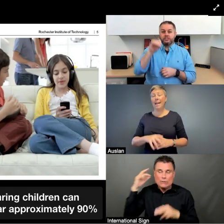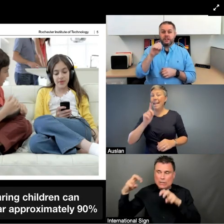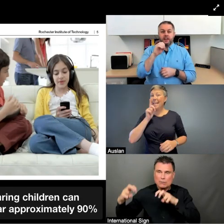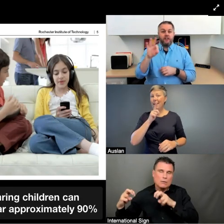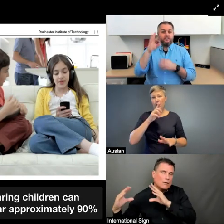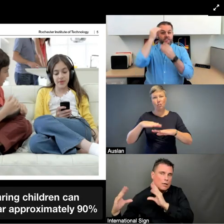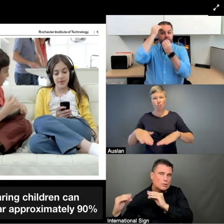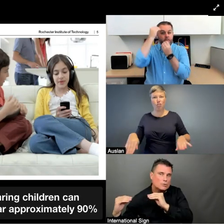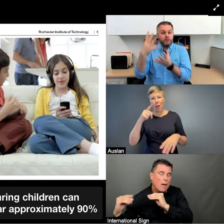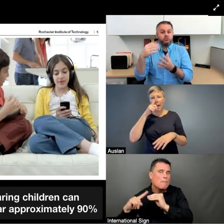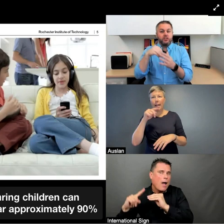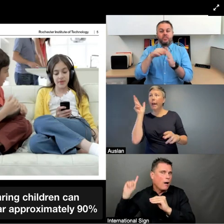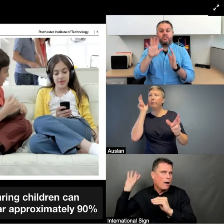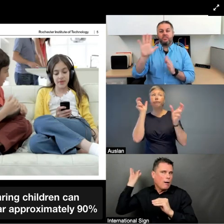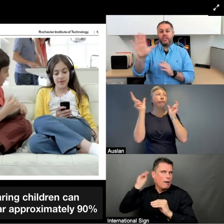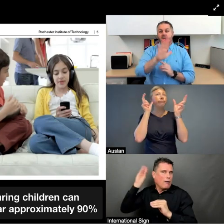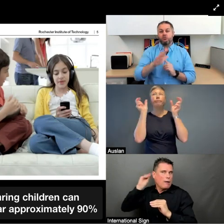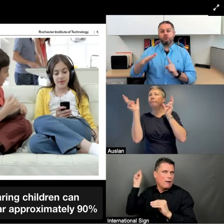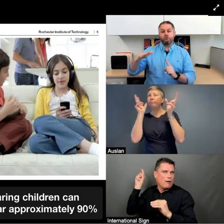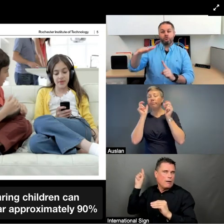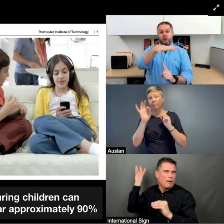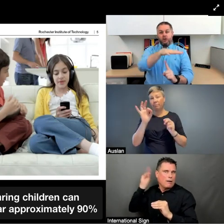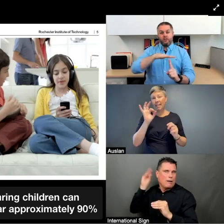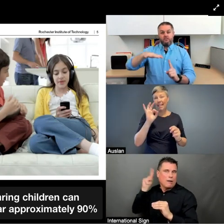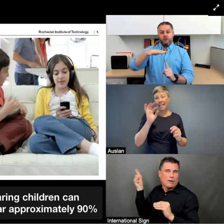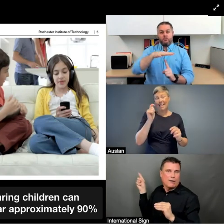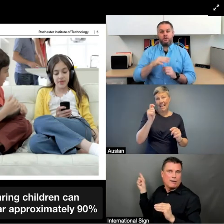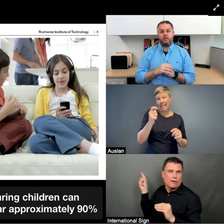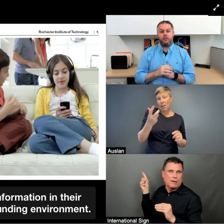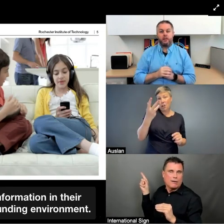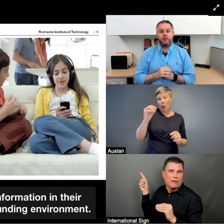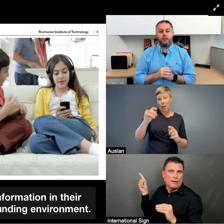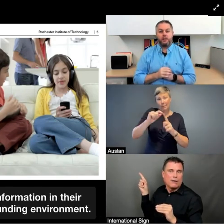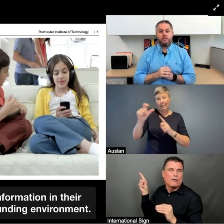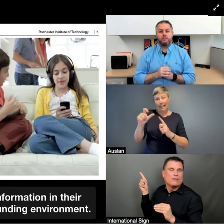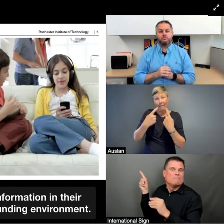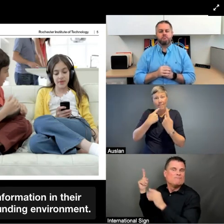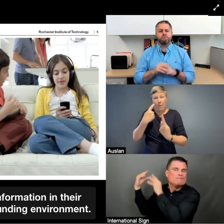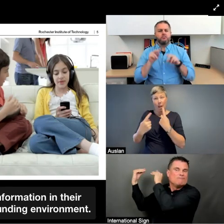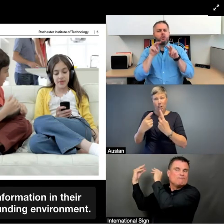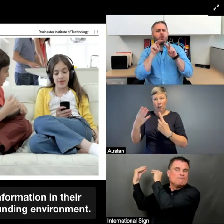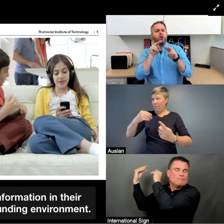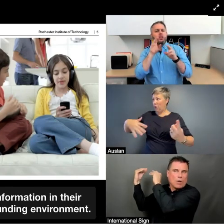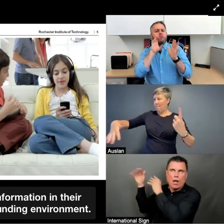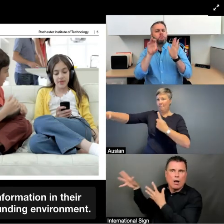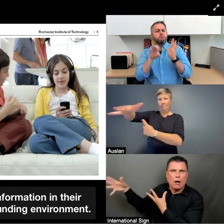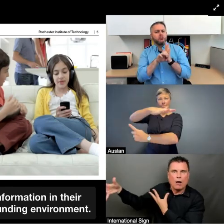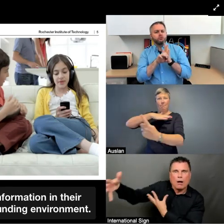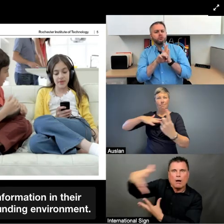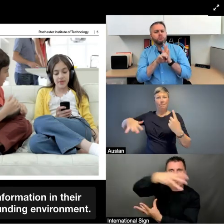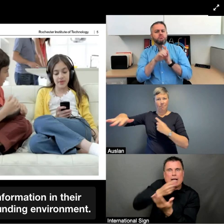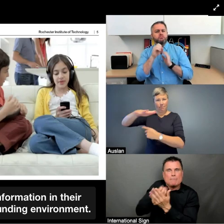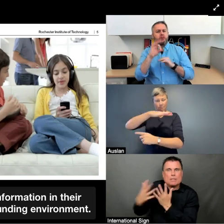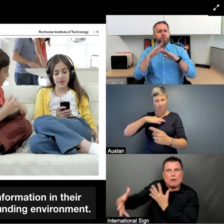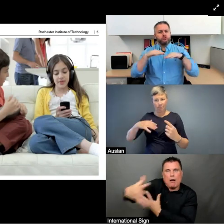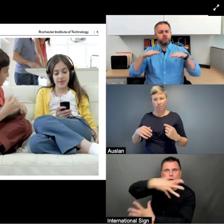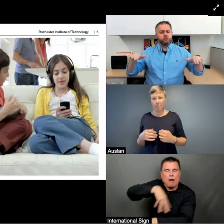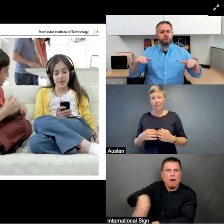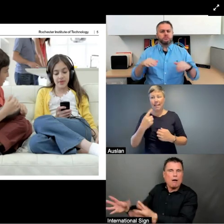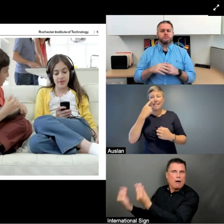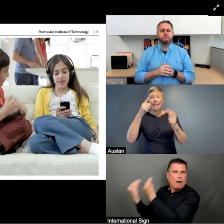Hearing children can overhear approximately 90% of information in their surrounding